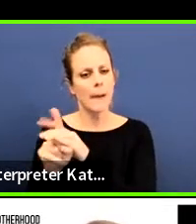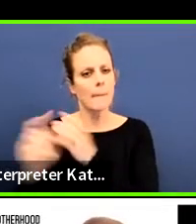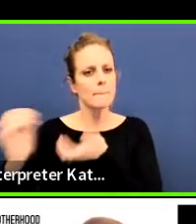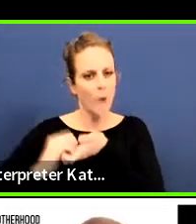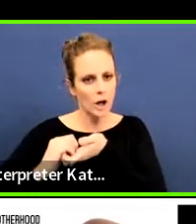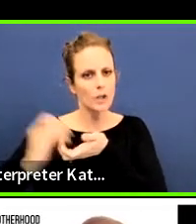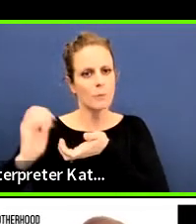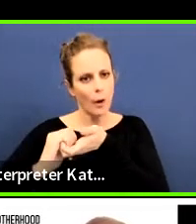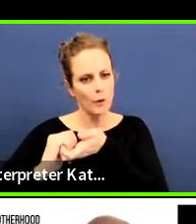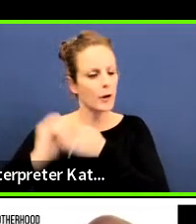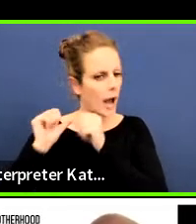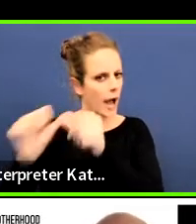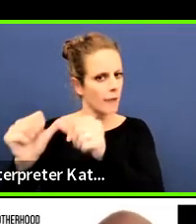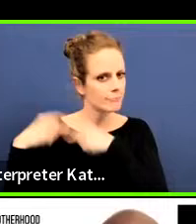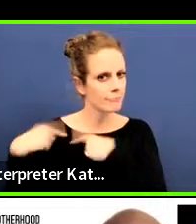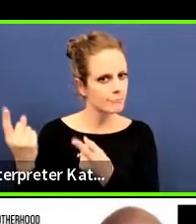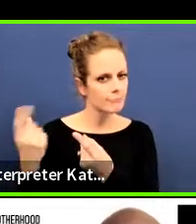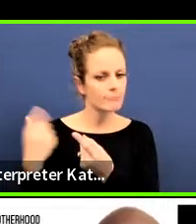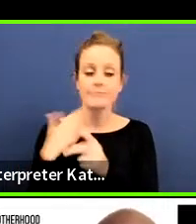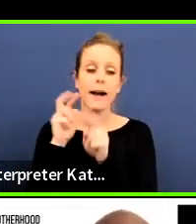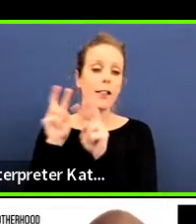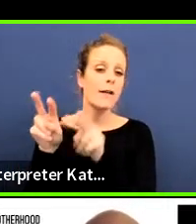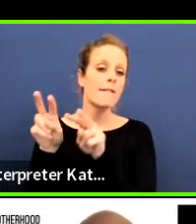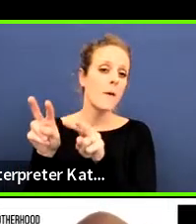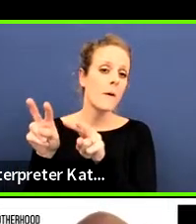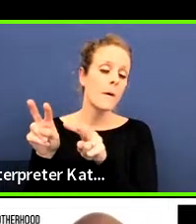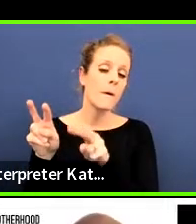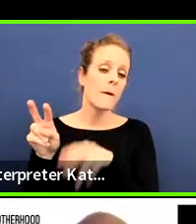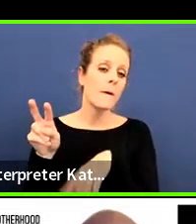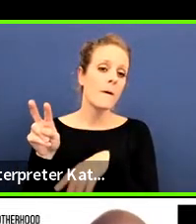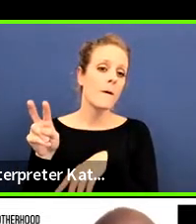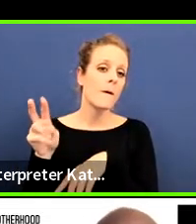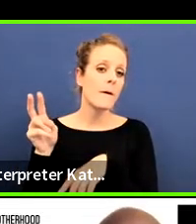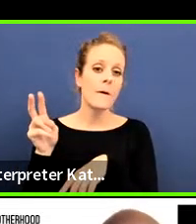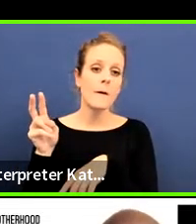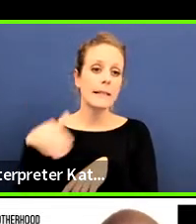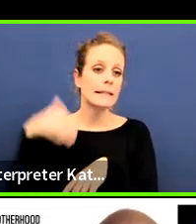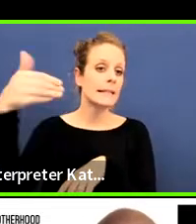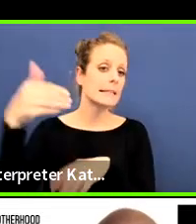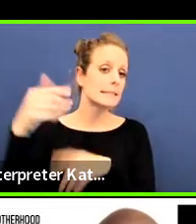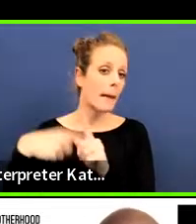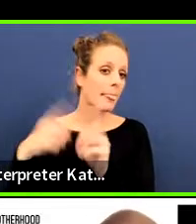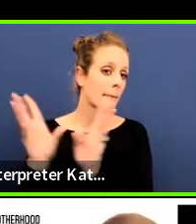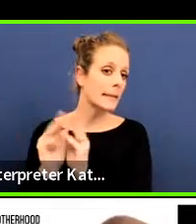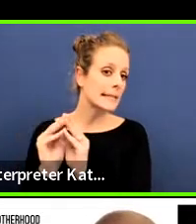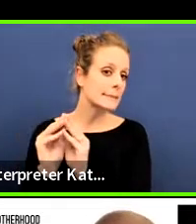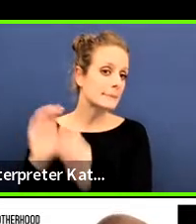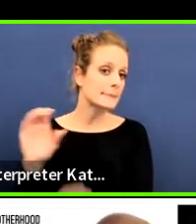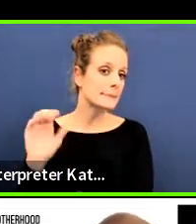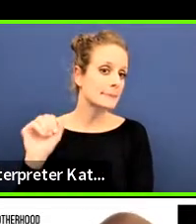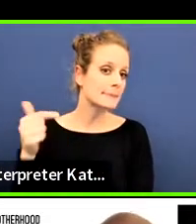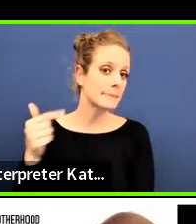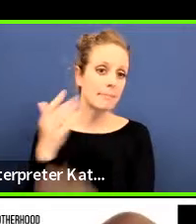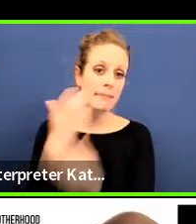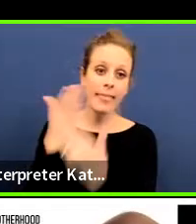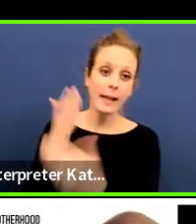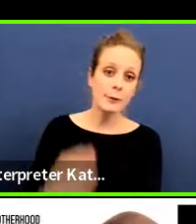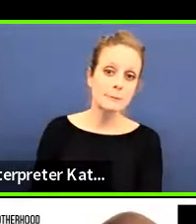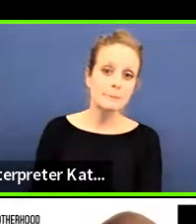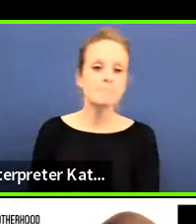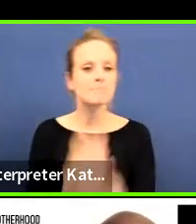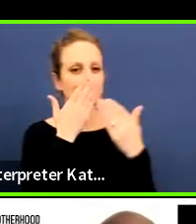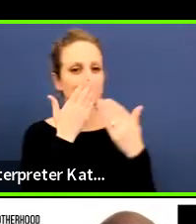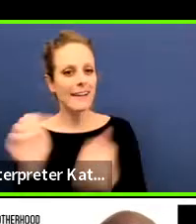us, and look forward to the future next month's meeting. So thank you. Cool. And we want to